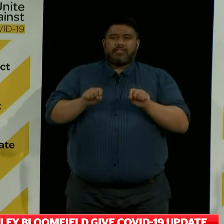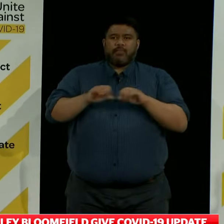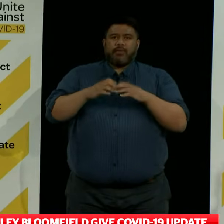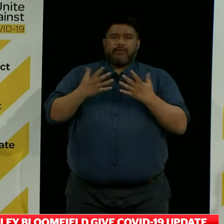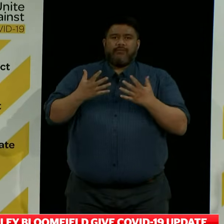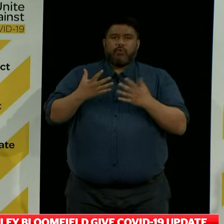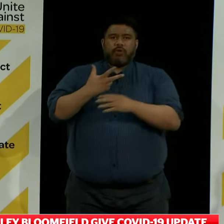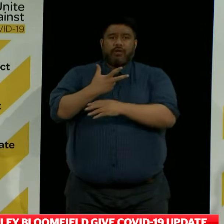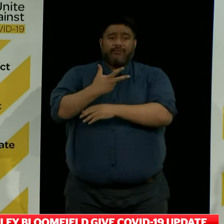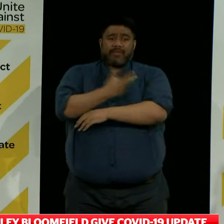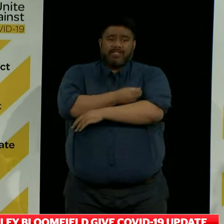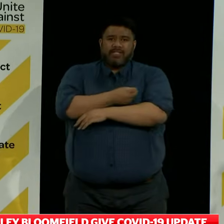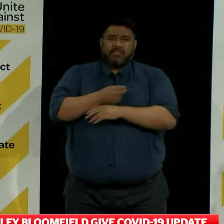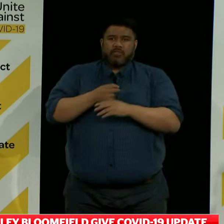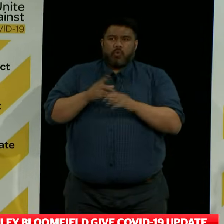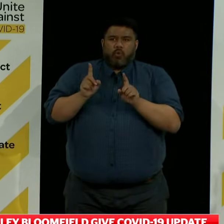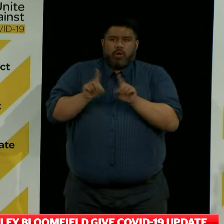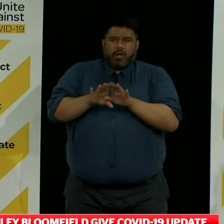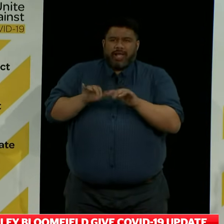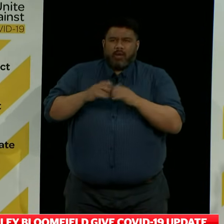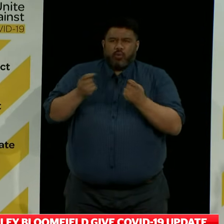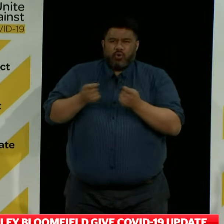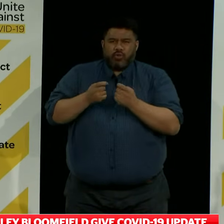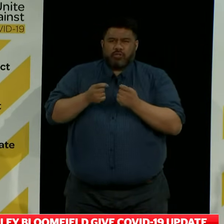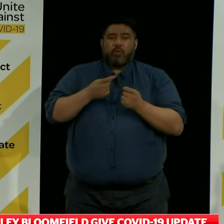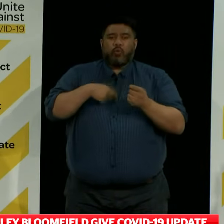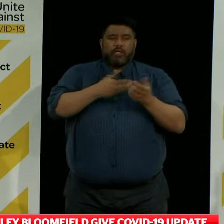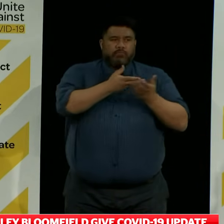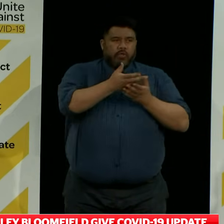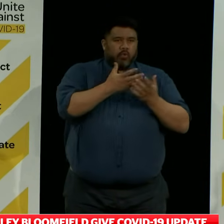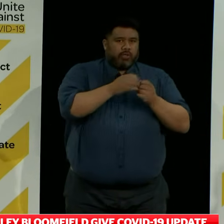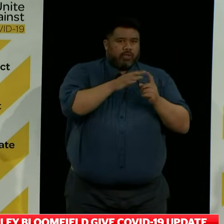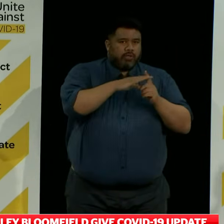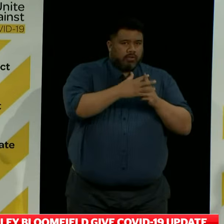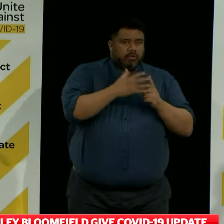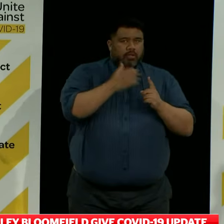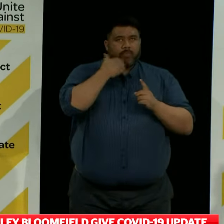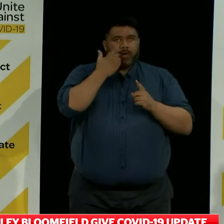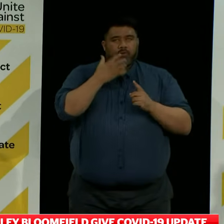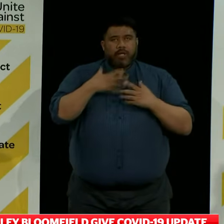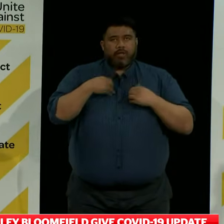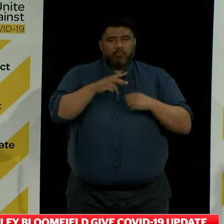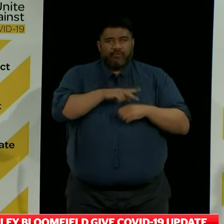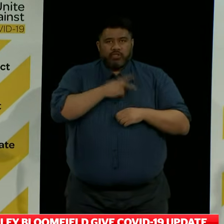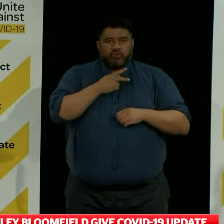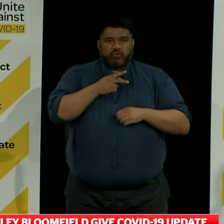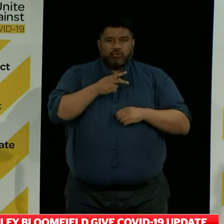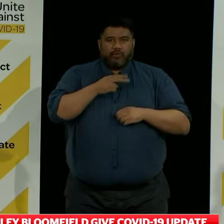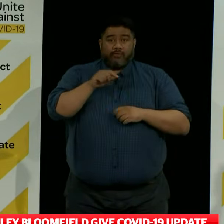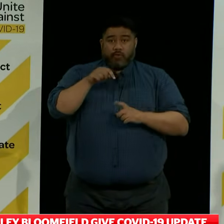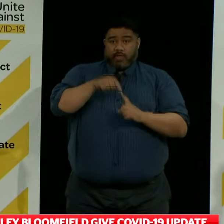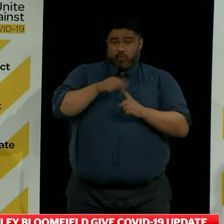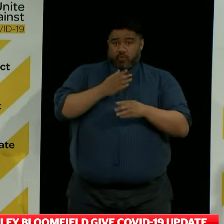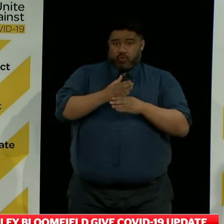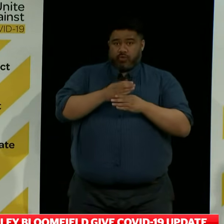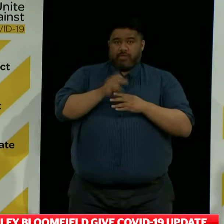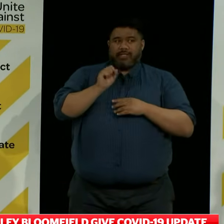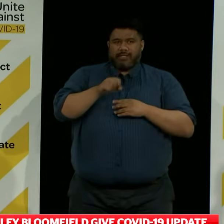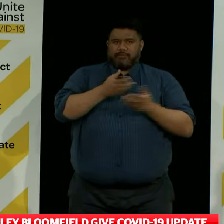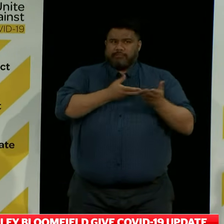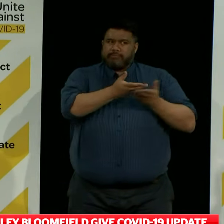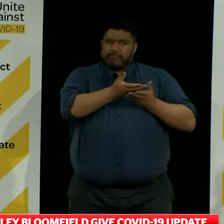out consulting at the moment with iwi leaders and Māori health professionals on that piece of work, because